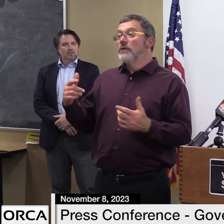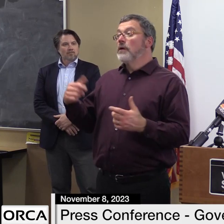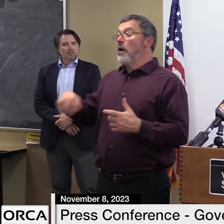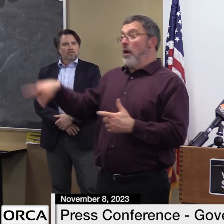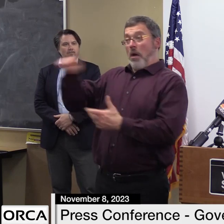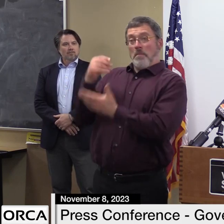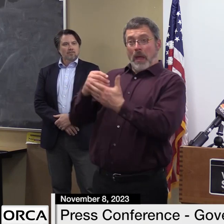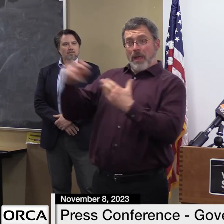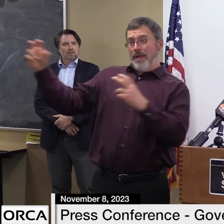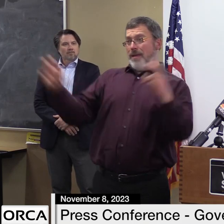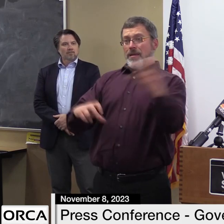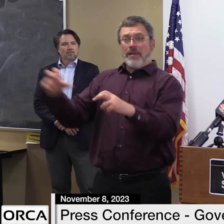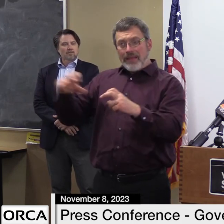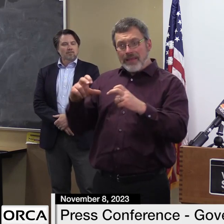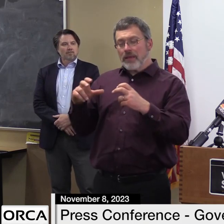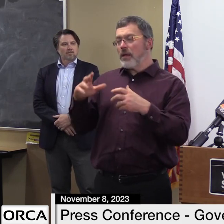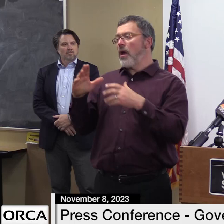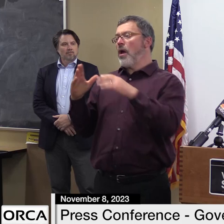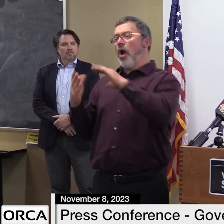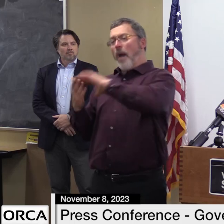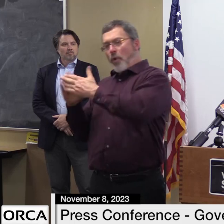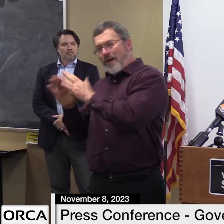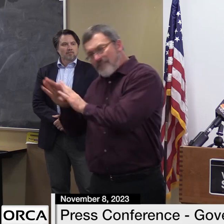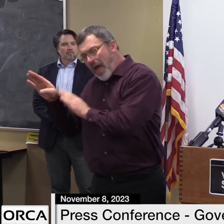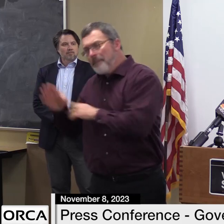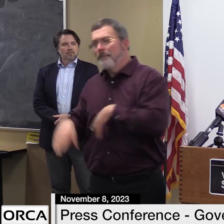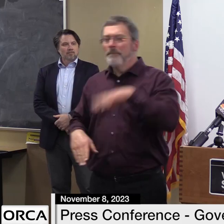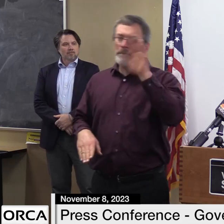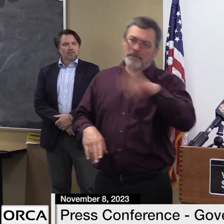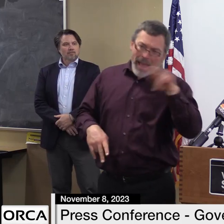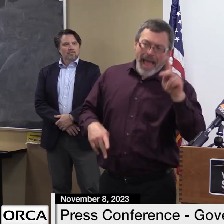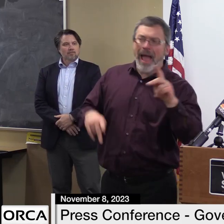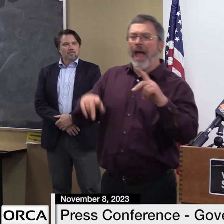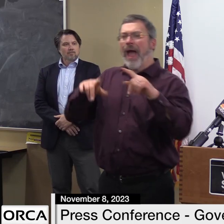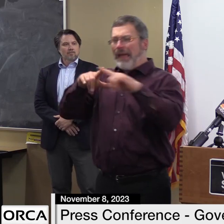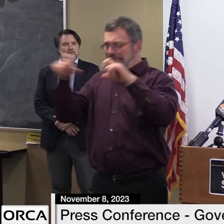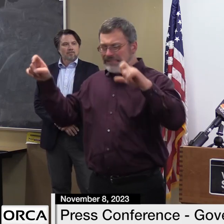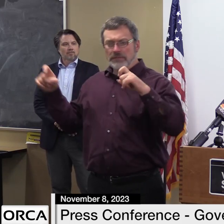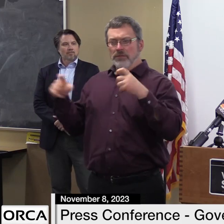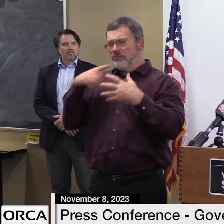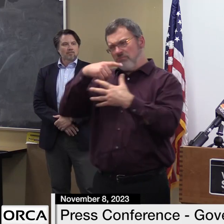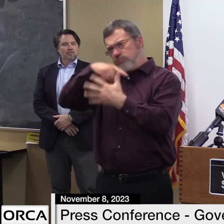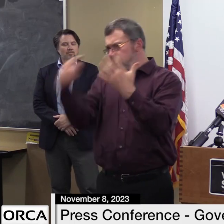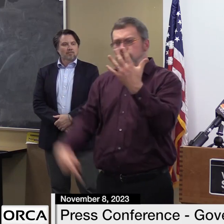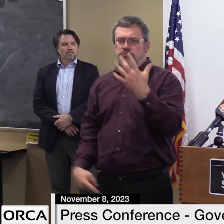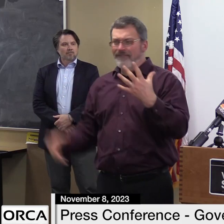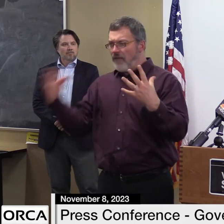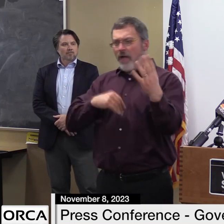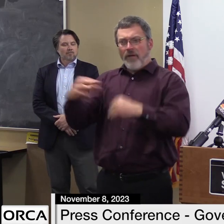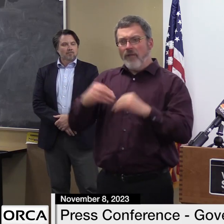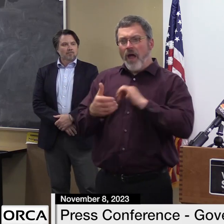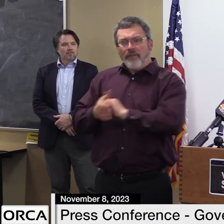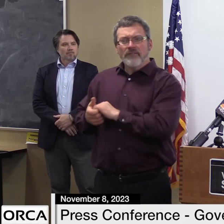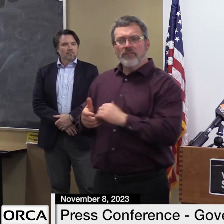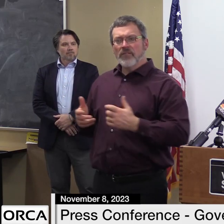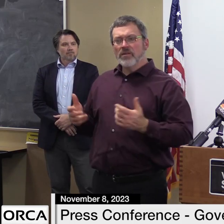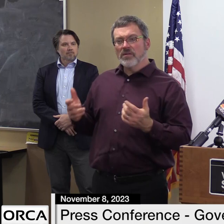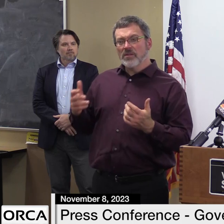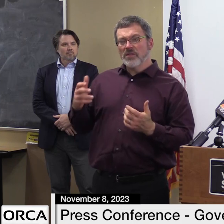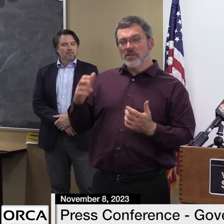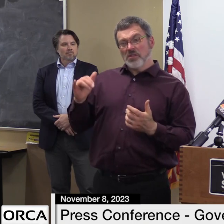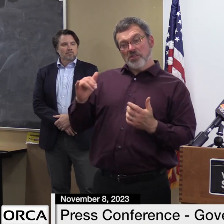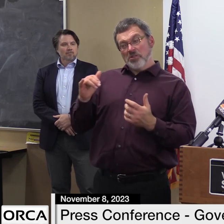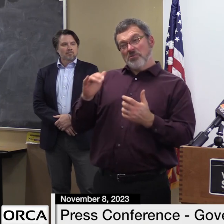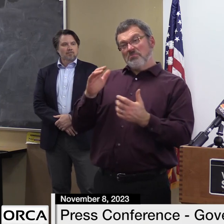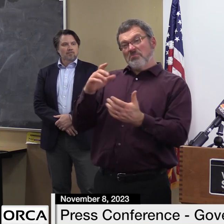Development Block Grant, through these typical public funding channels, are creeping up to an average per cost of